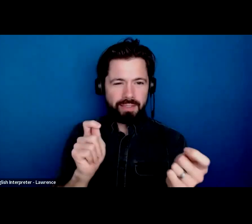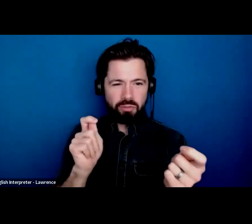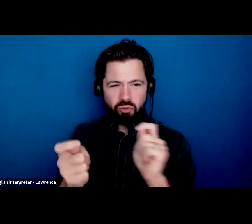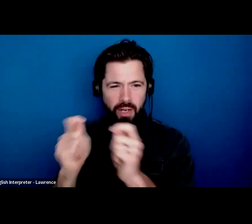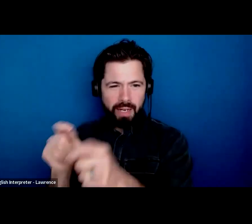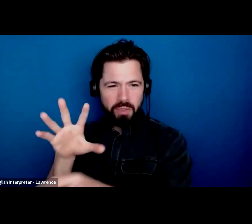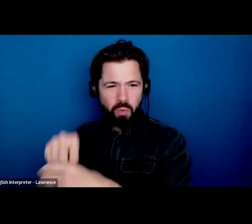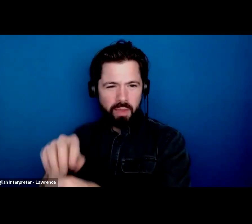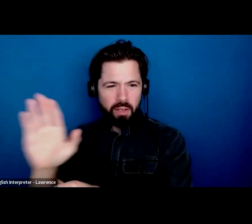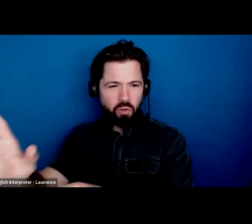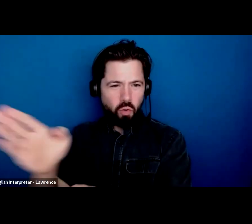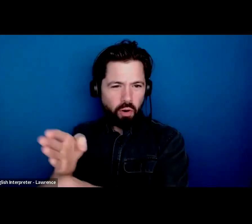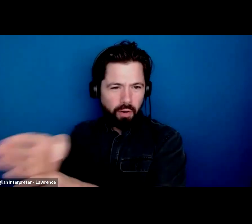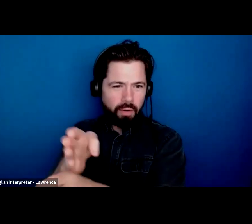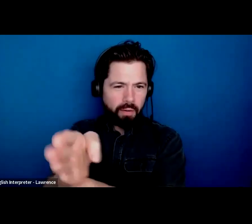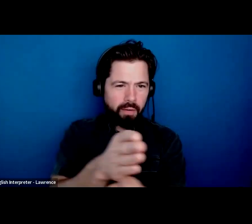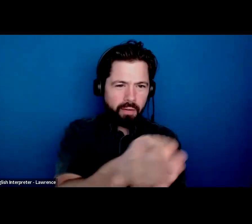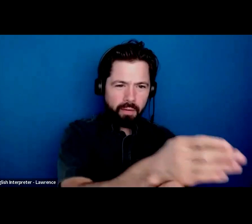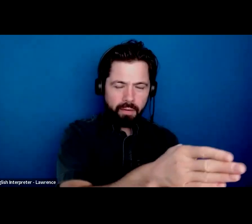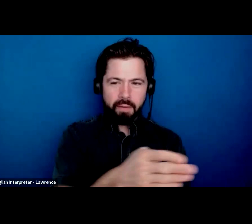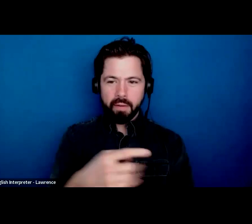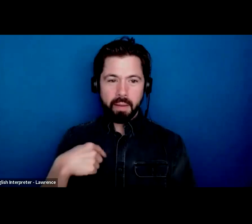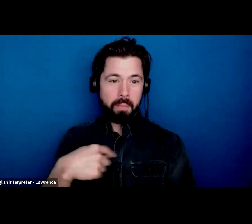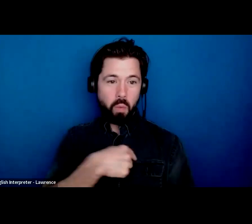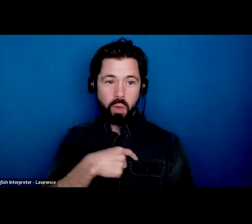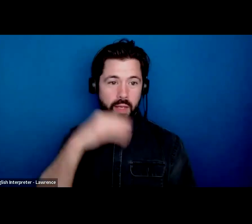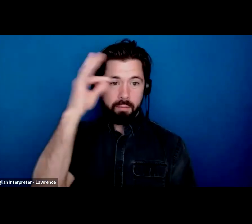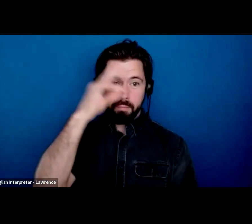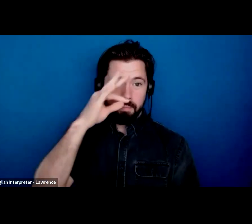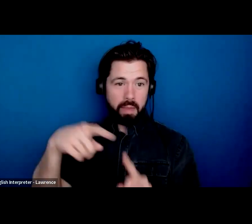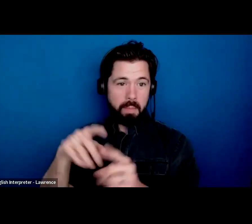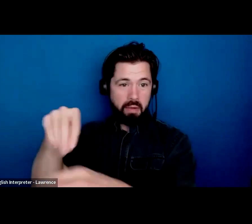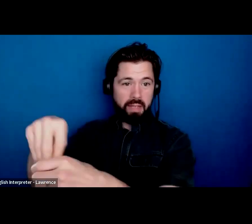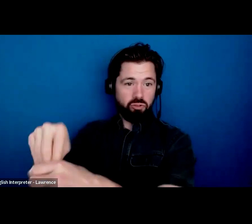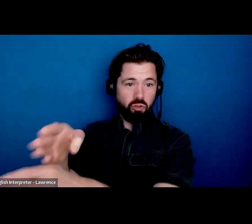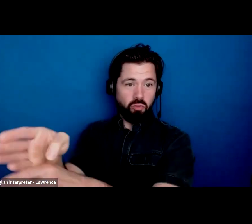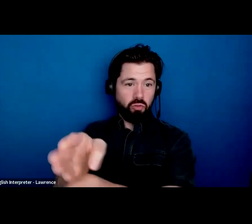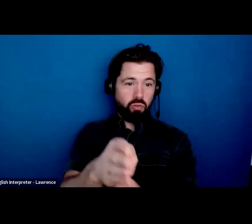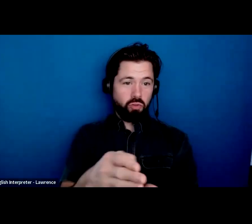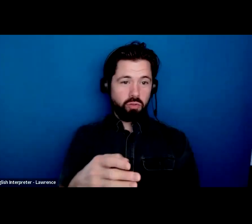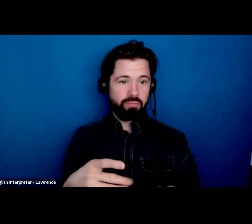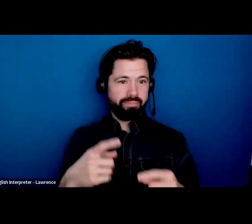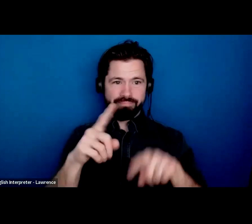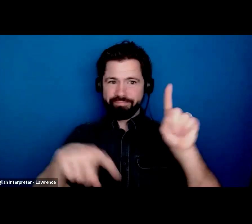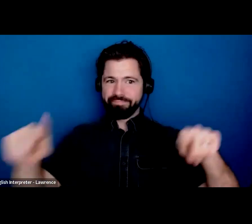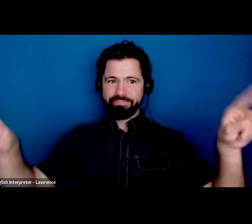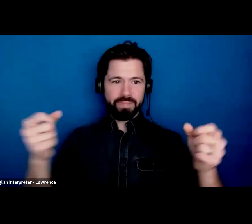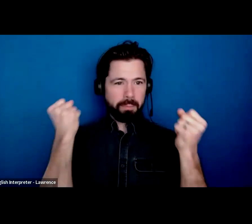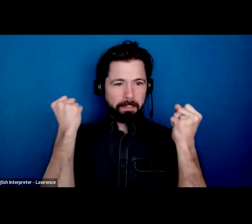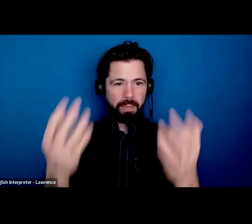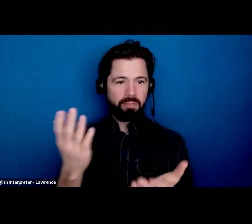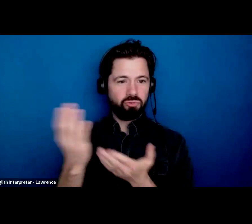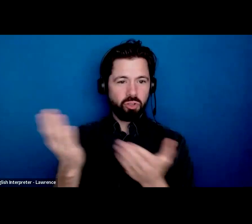different industries also that we may not really be aware of because there's such a wide variation of different types of services. And